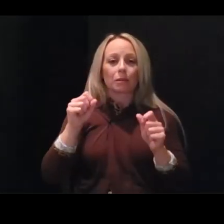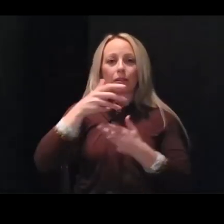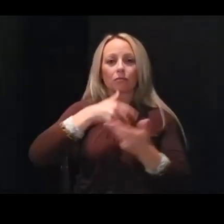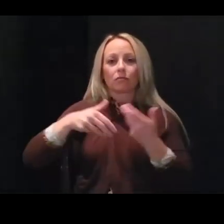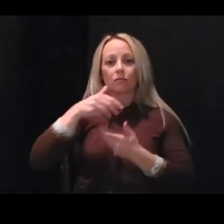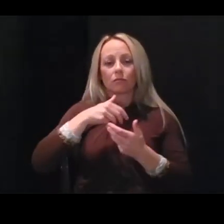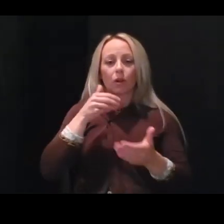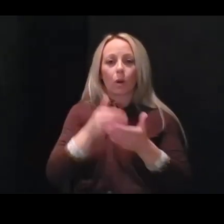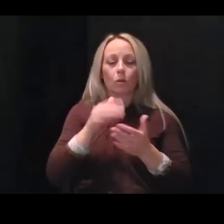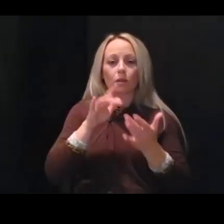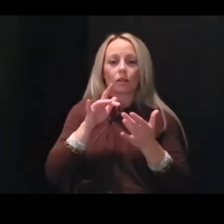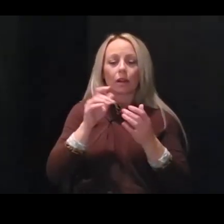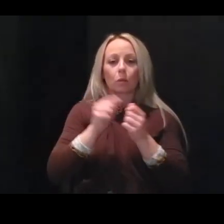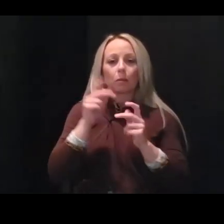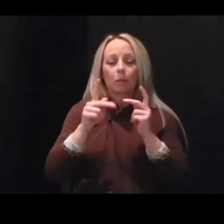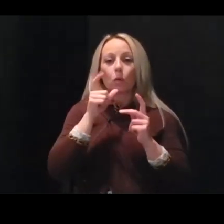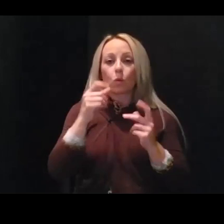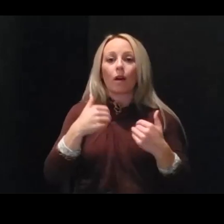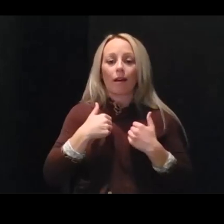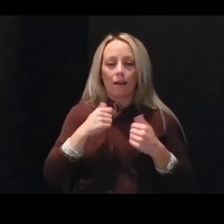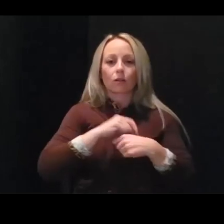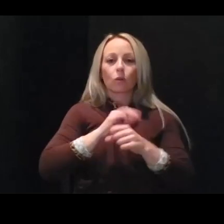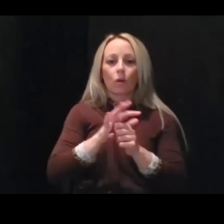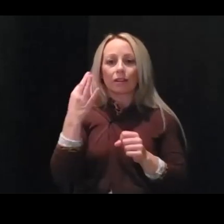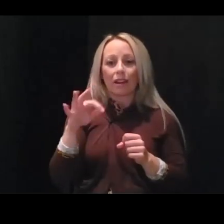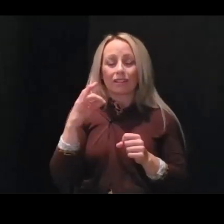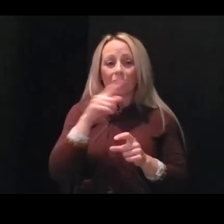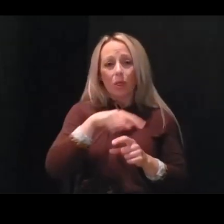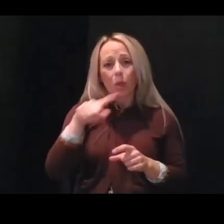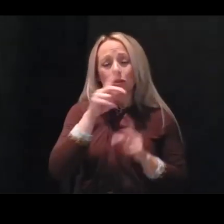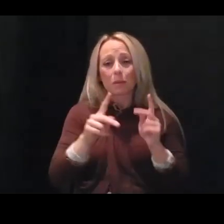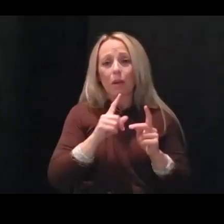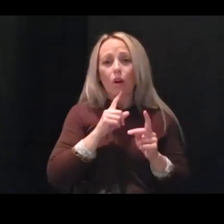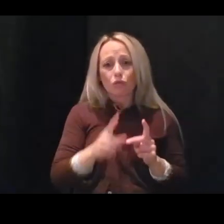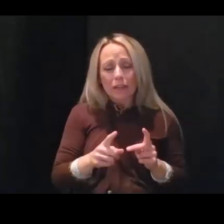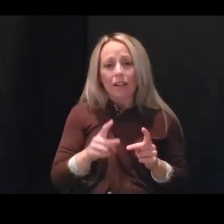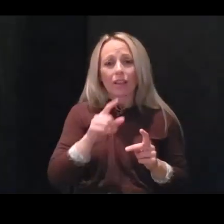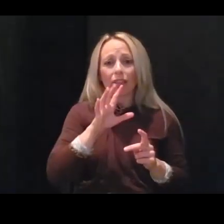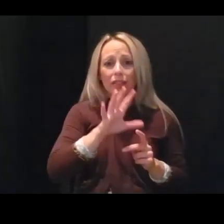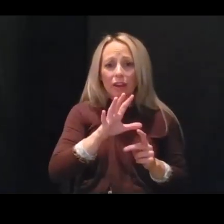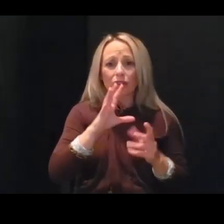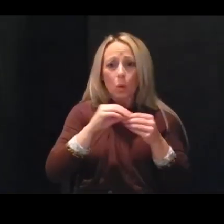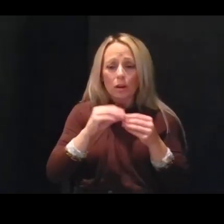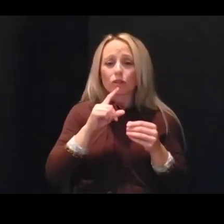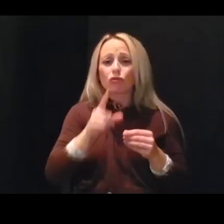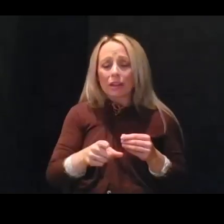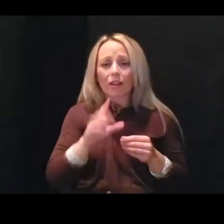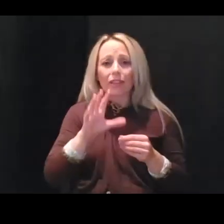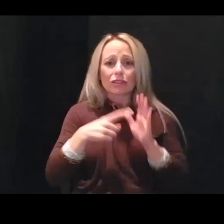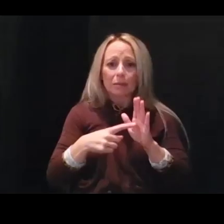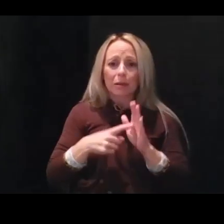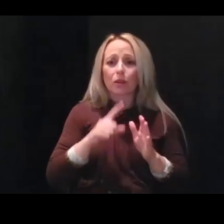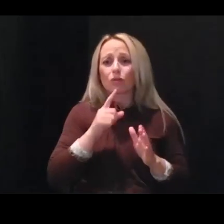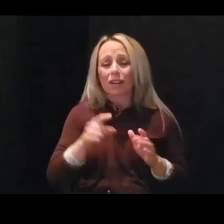COVID-19. These people are real. Their stories are real. Their symptoms are real. This